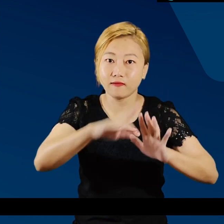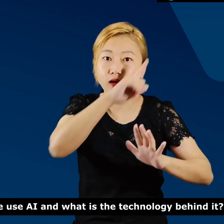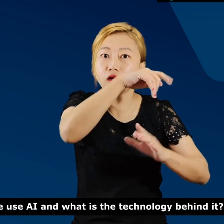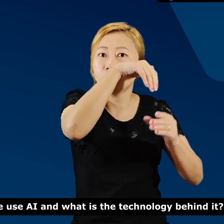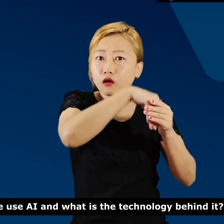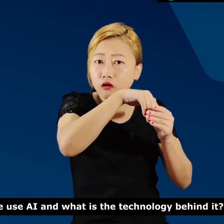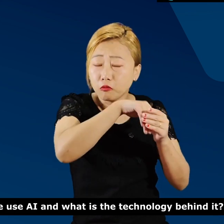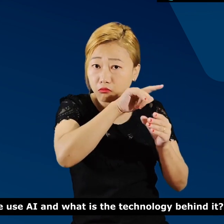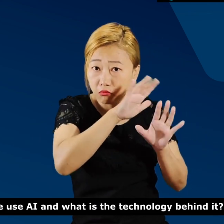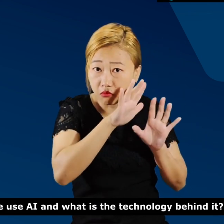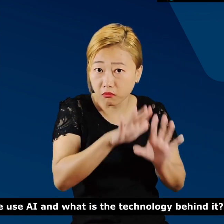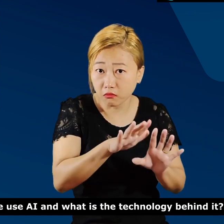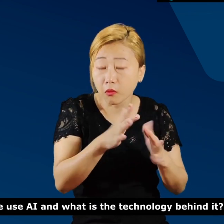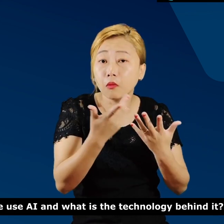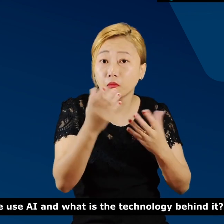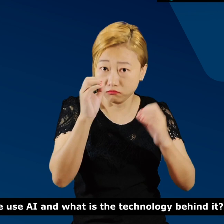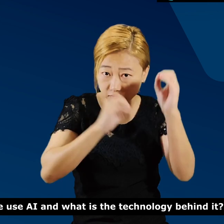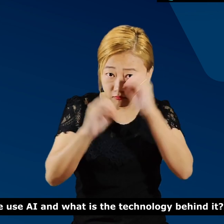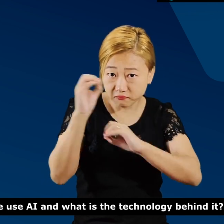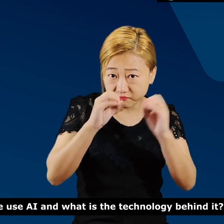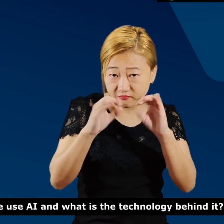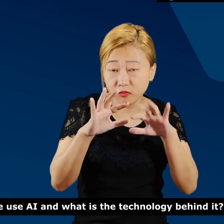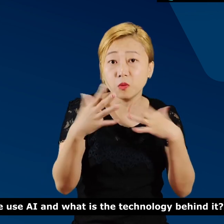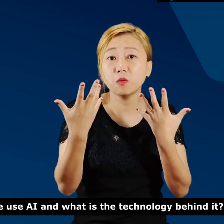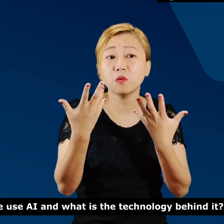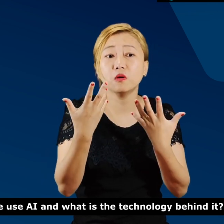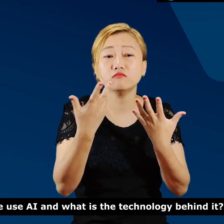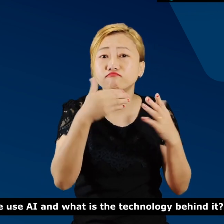But how does Google use AI and what is the technology behind it?